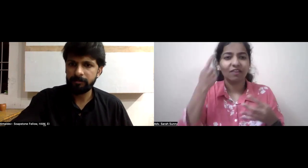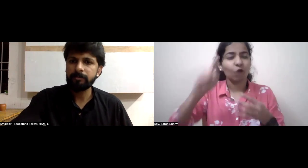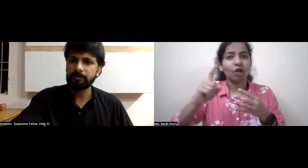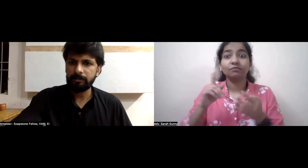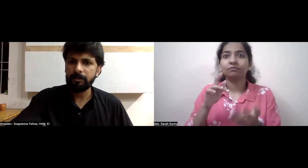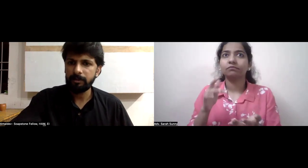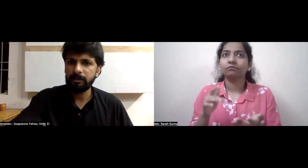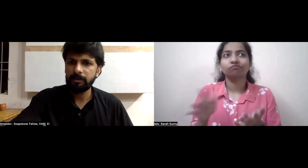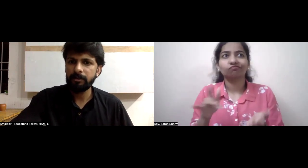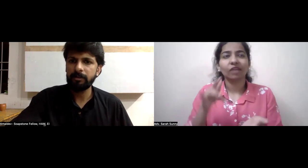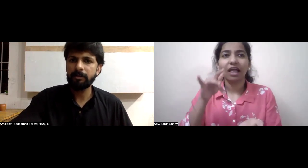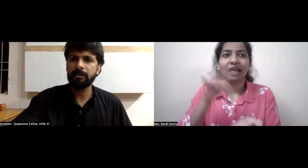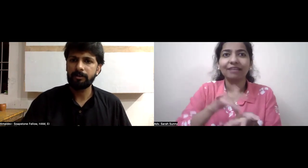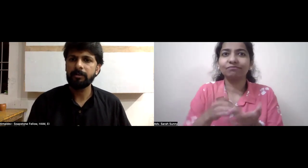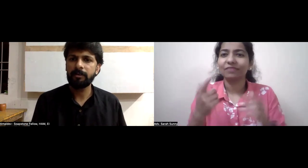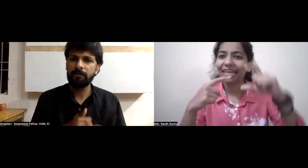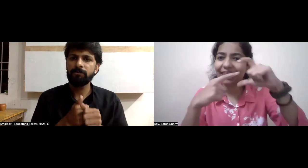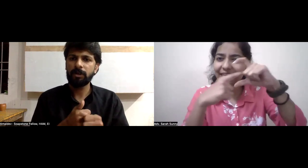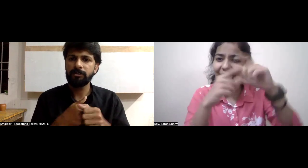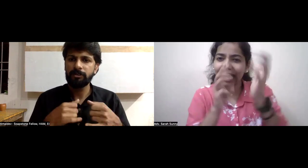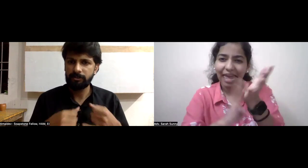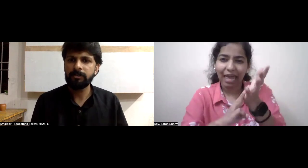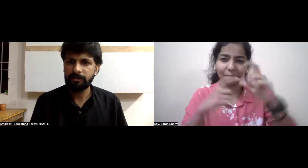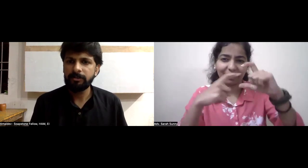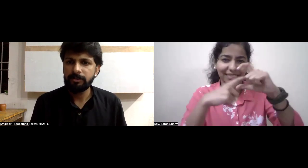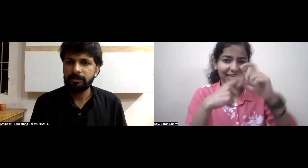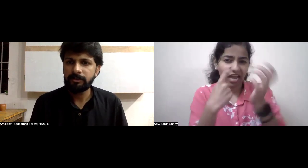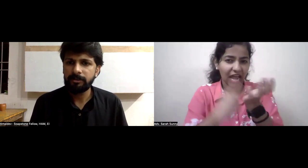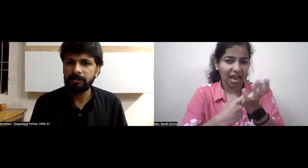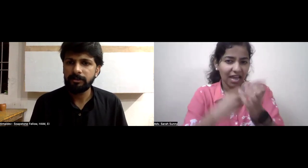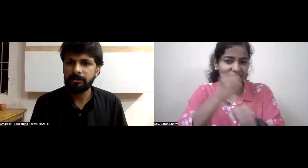there has to be guidelines for interpreters in court.